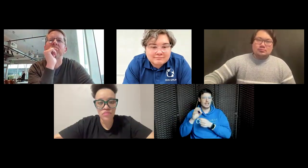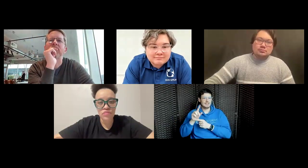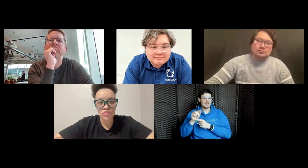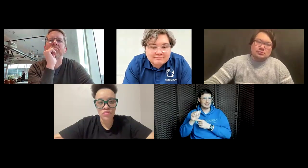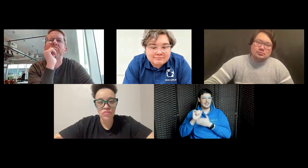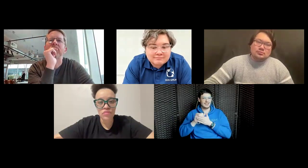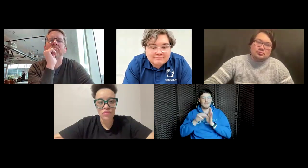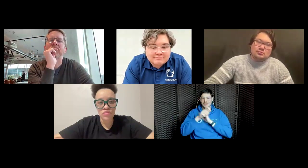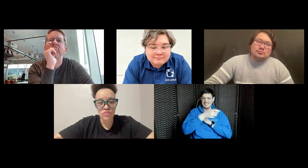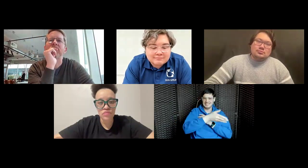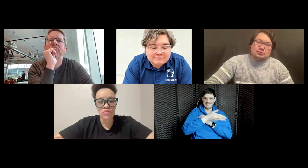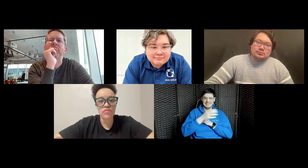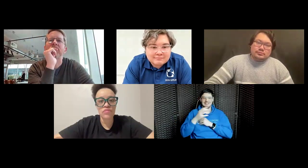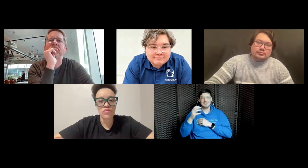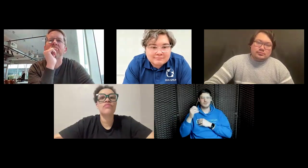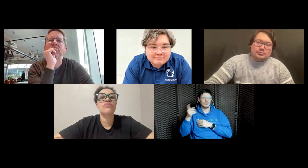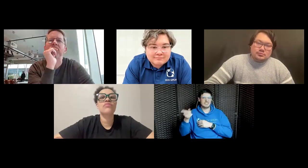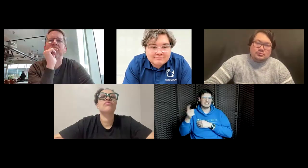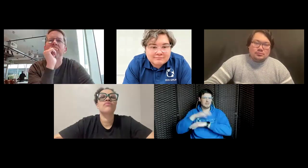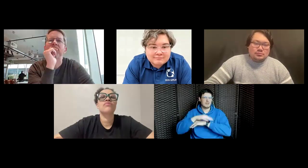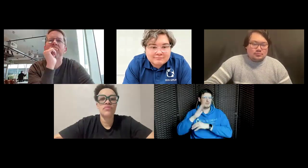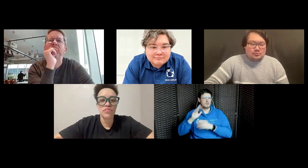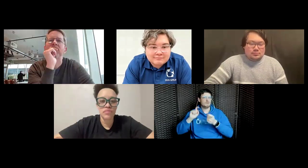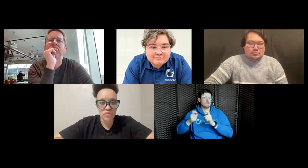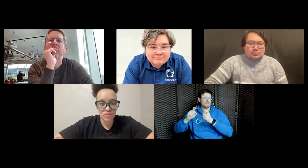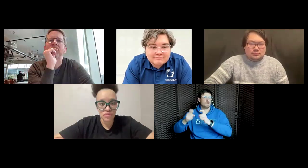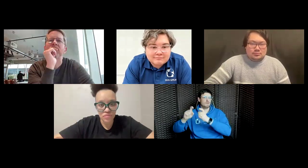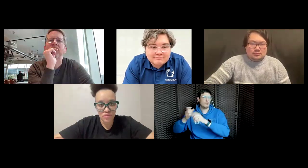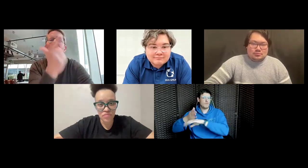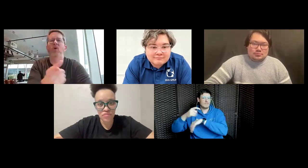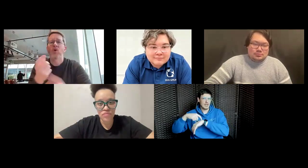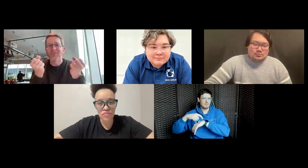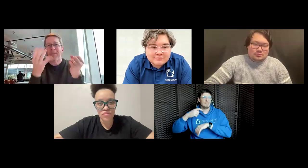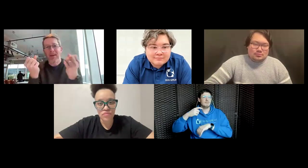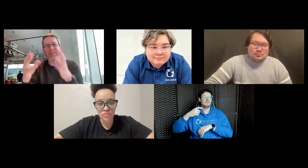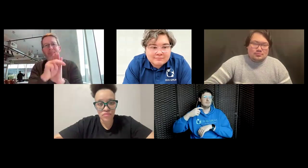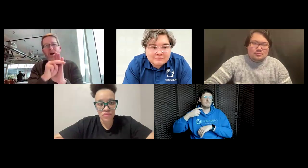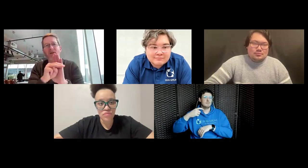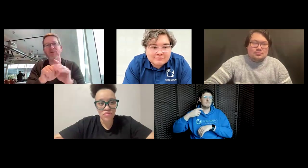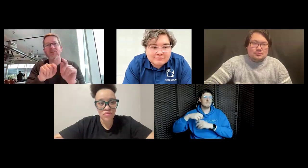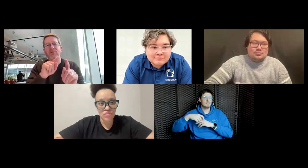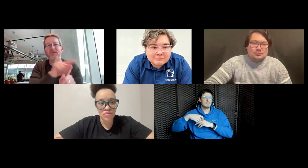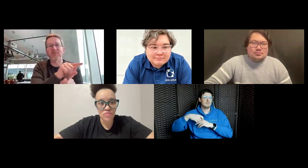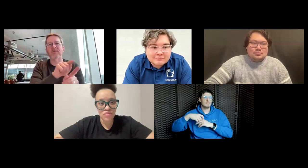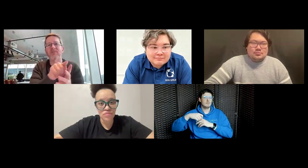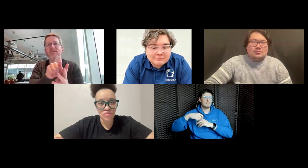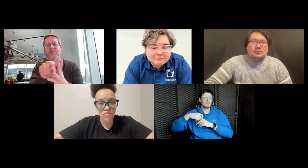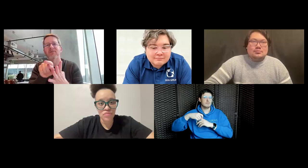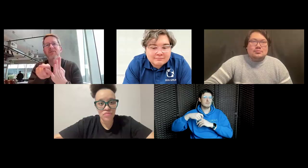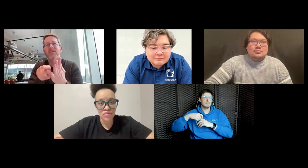to feed us kind of exactly what we need to cater to that model. And so the platform will make modifications over the course of time.